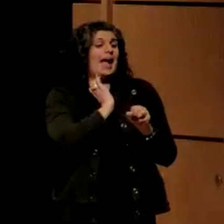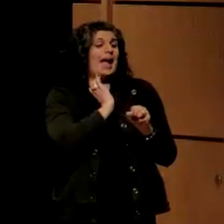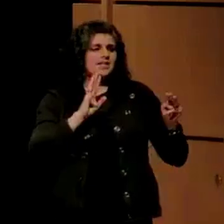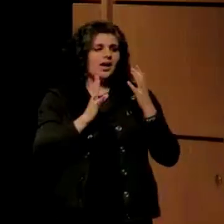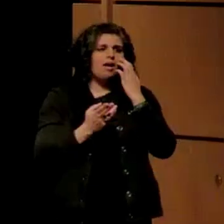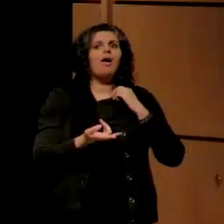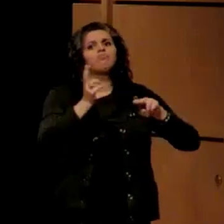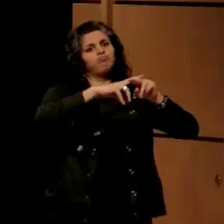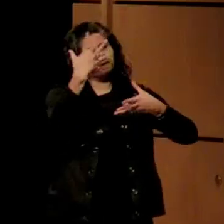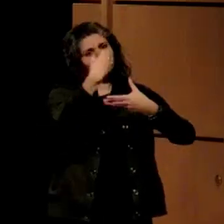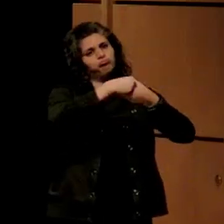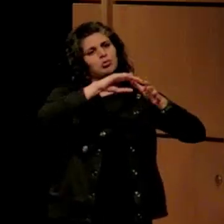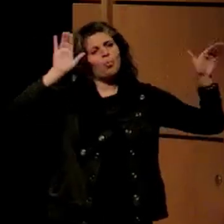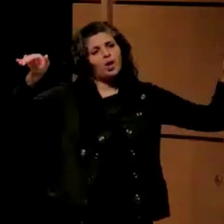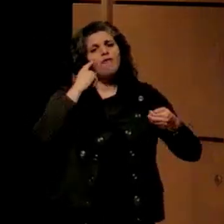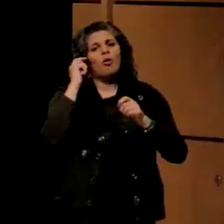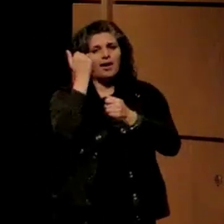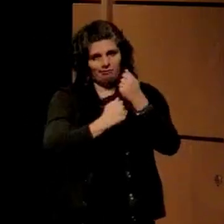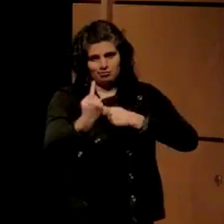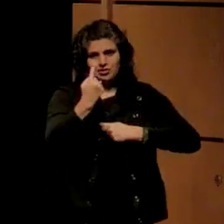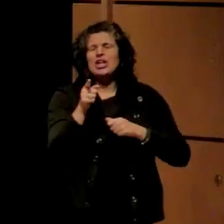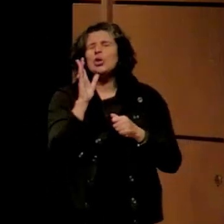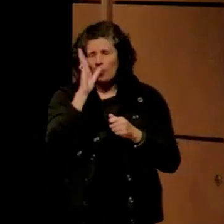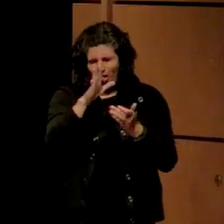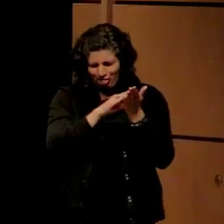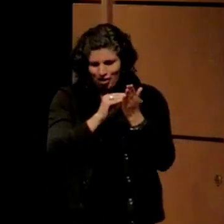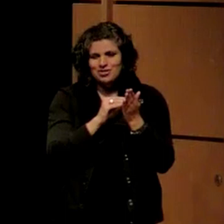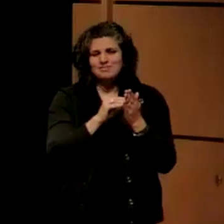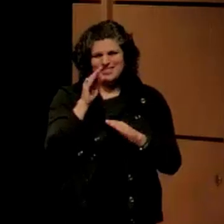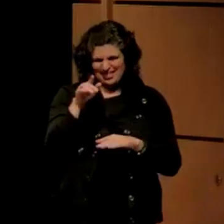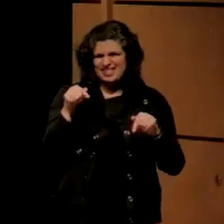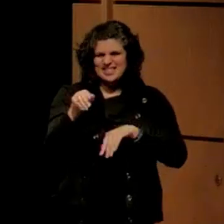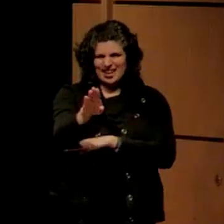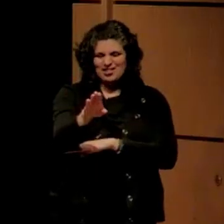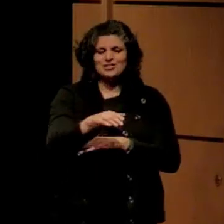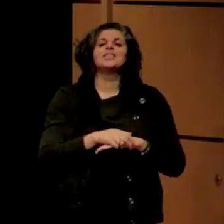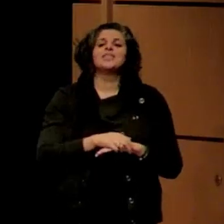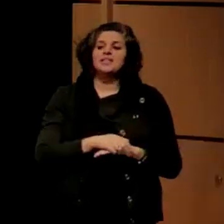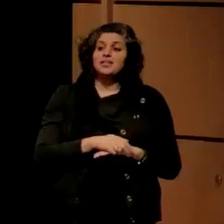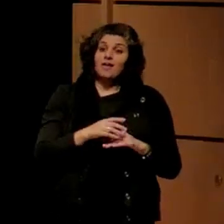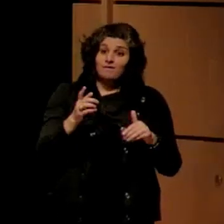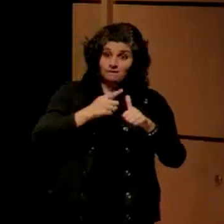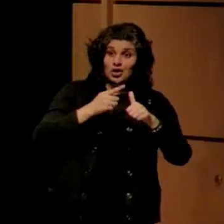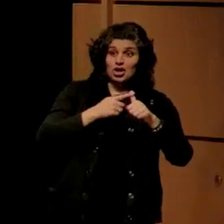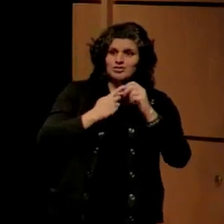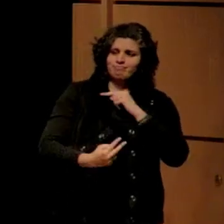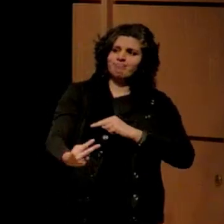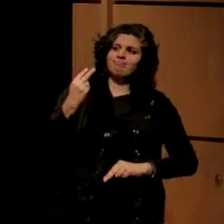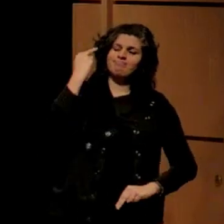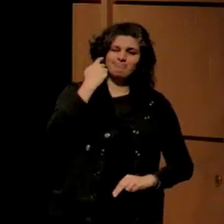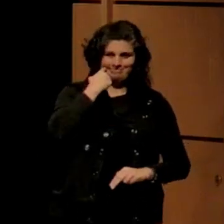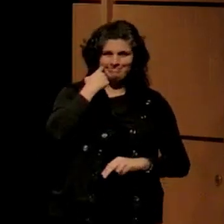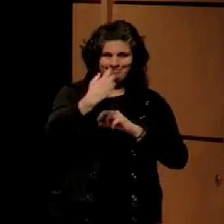and welcoming to all, which you will learn more about this afternoon. But first, let us reflect on the